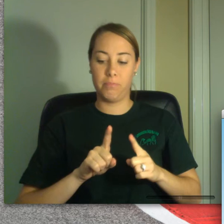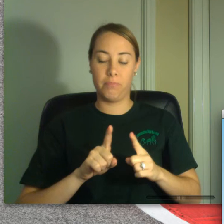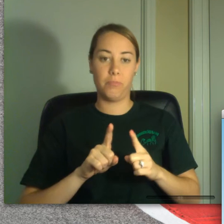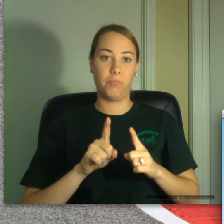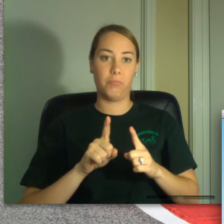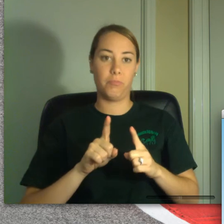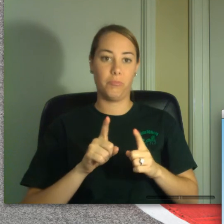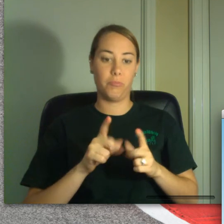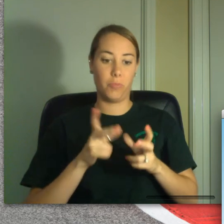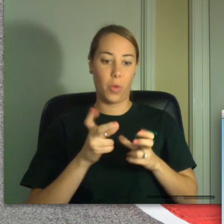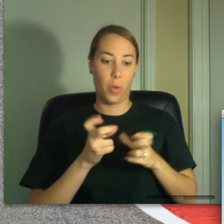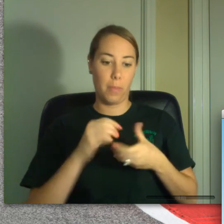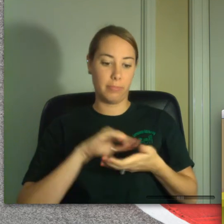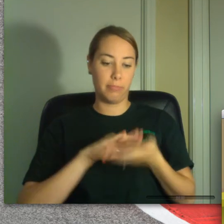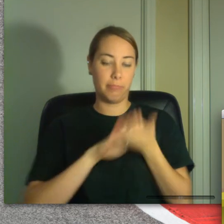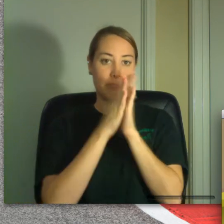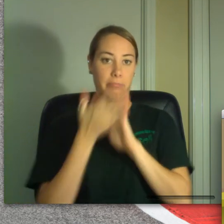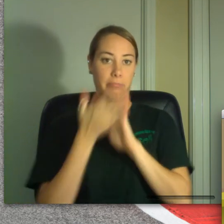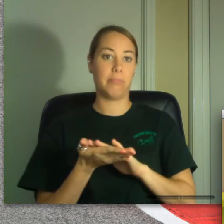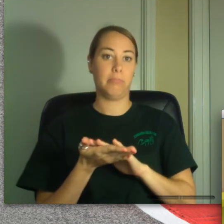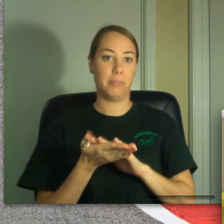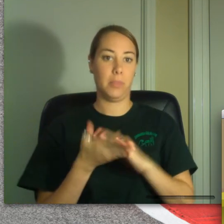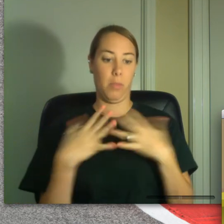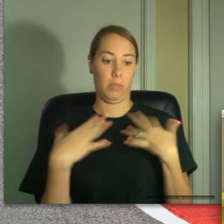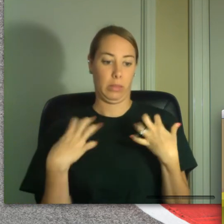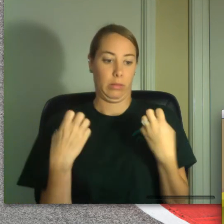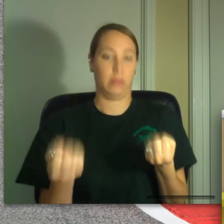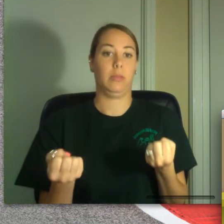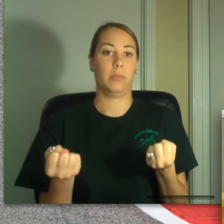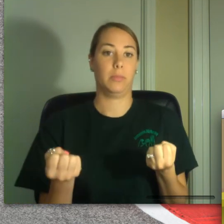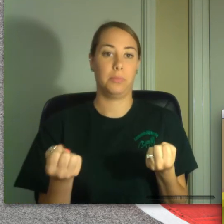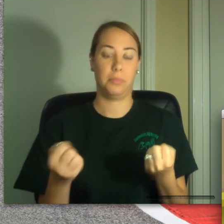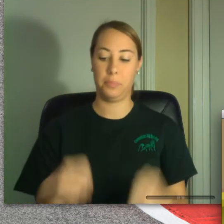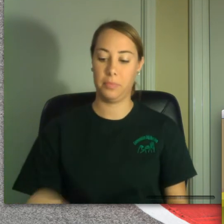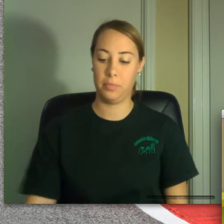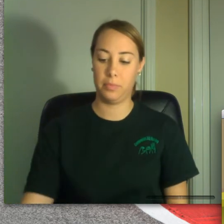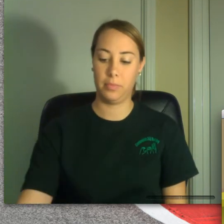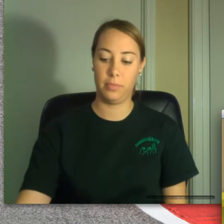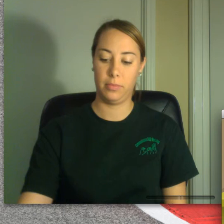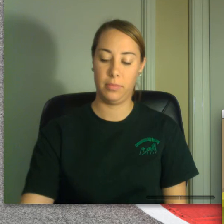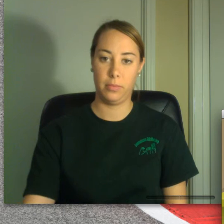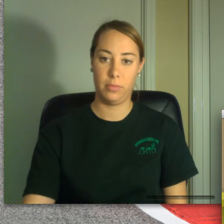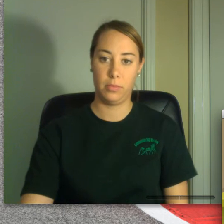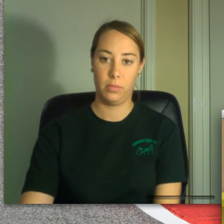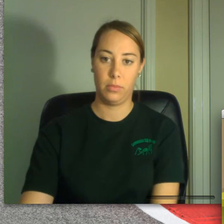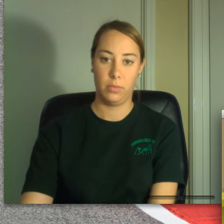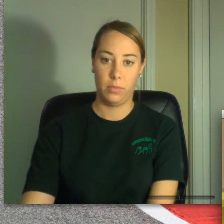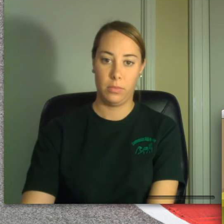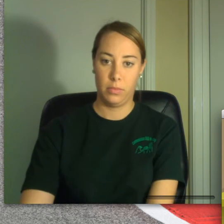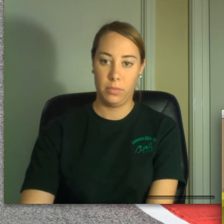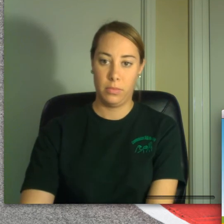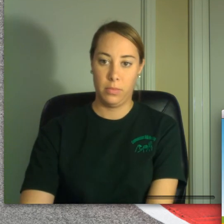When humans cook food, some essential things are required, including fire, water, vegetables,